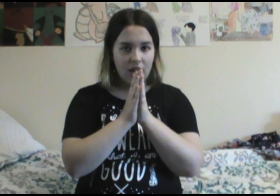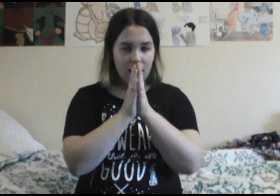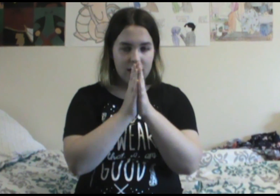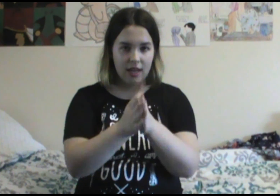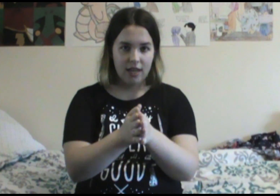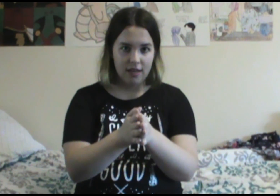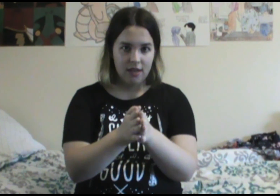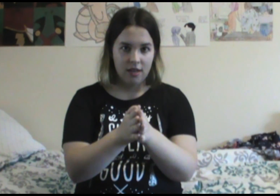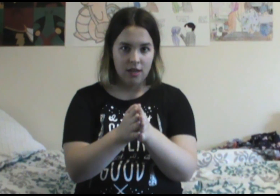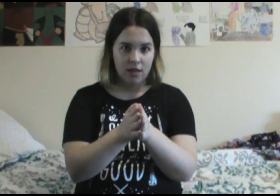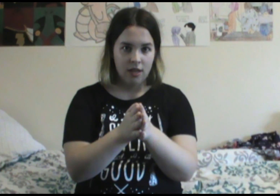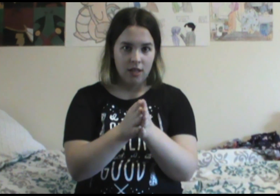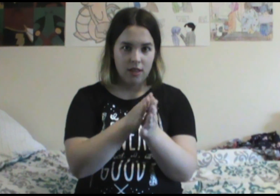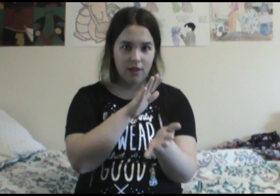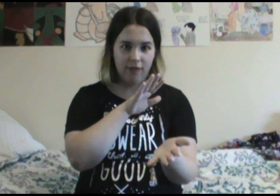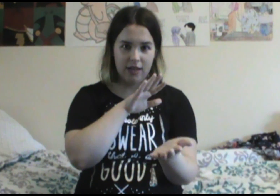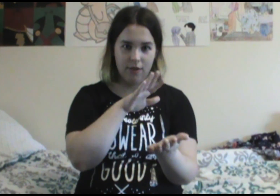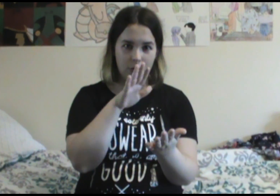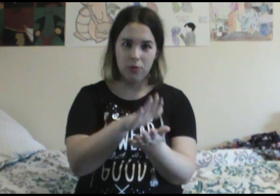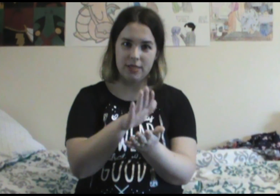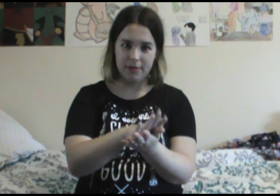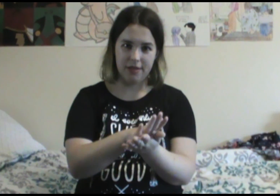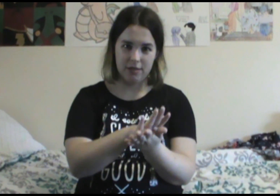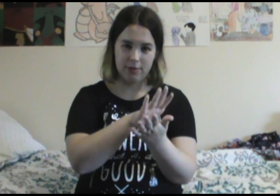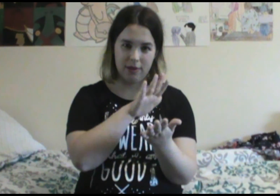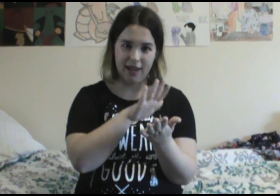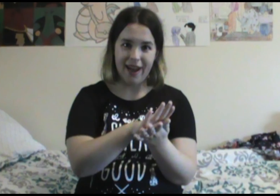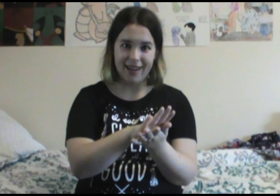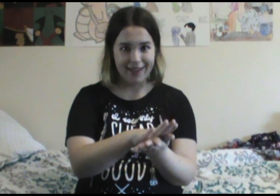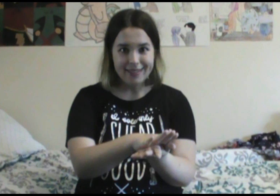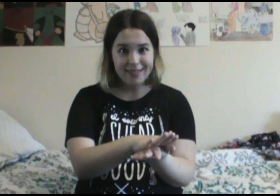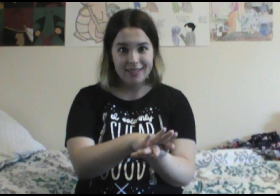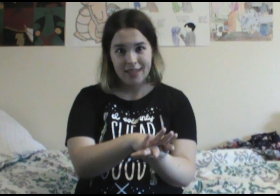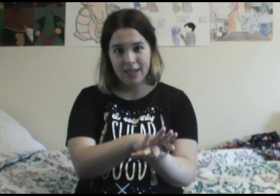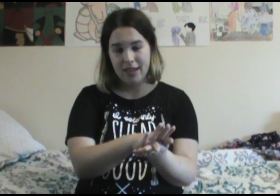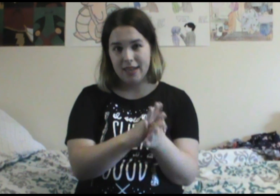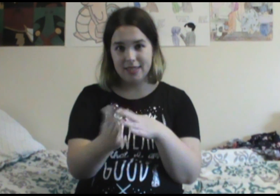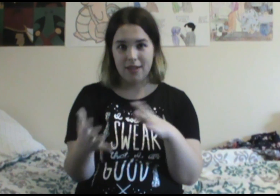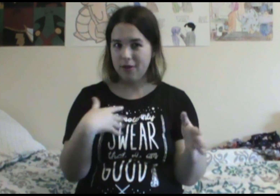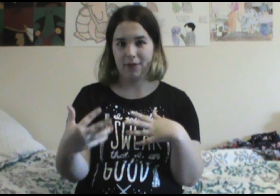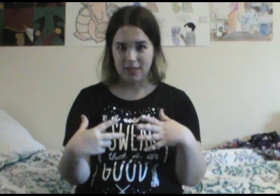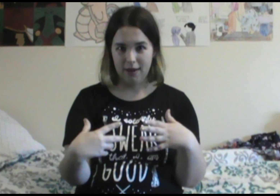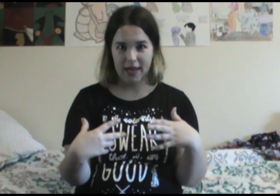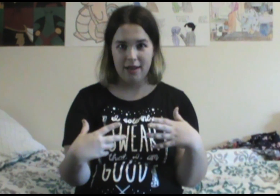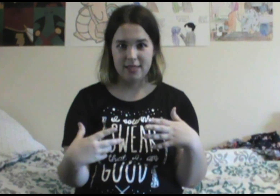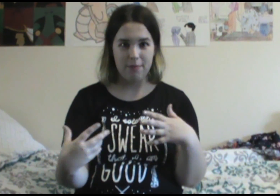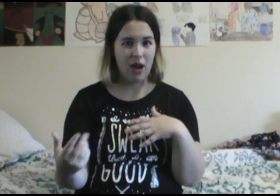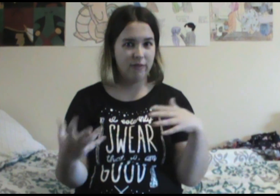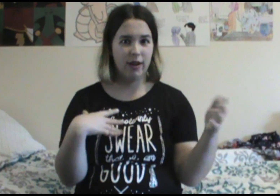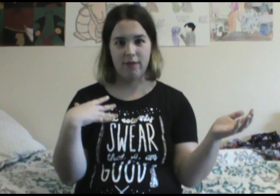And then the fact of who this mysterious guy is a little confusing to me because I'm not very